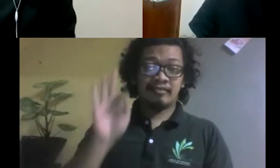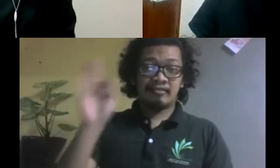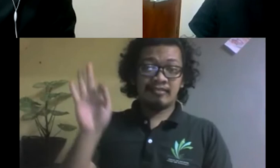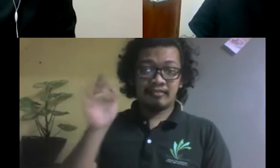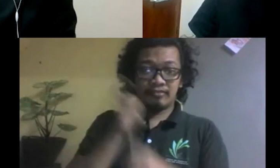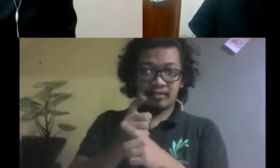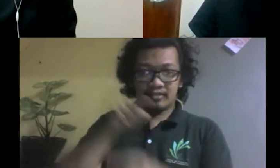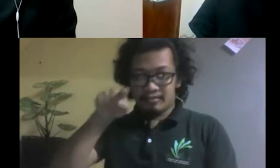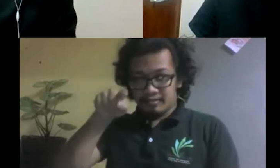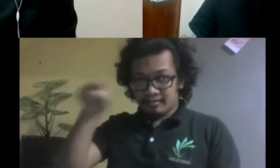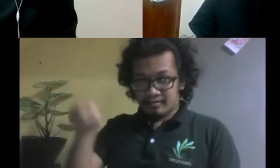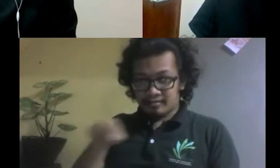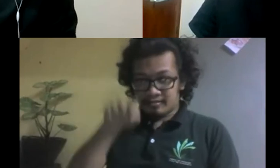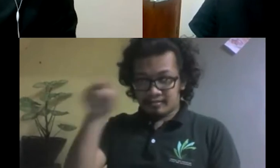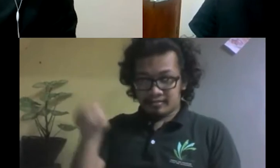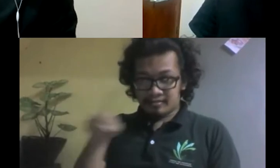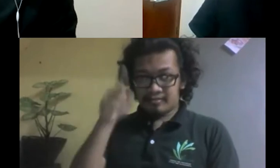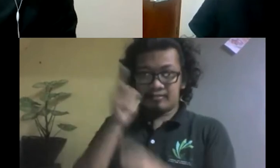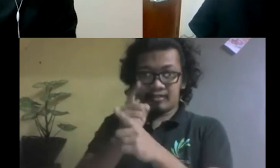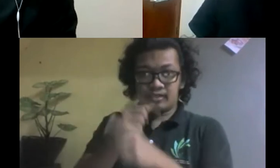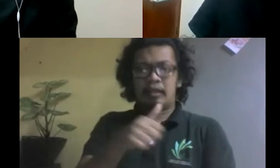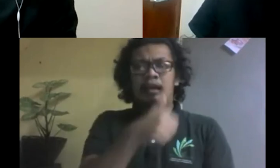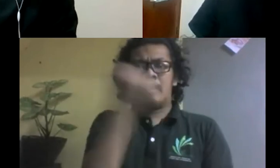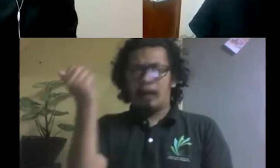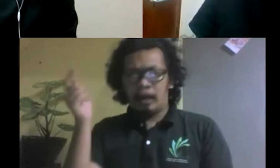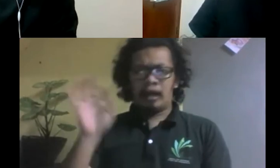Some people sign it like this, right? Where it's